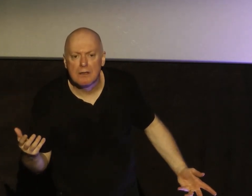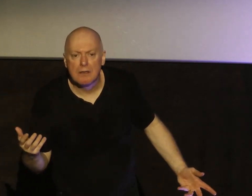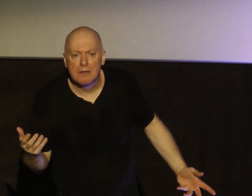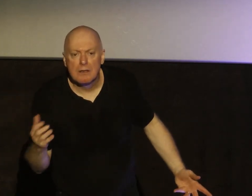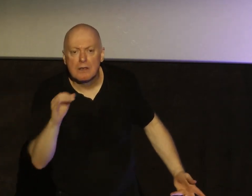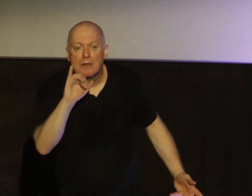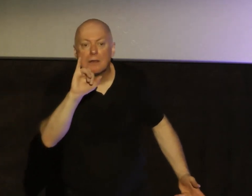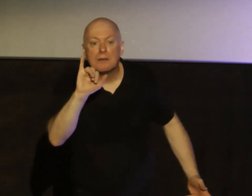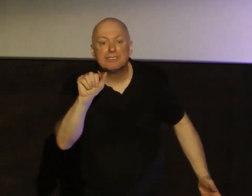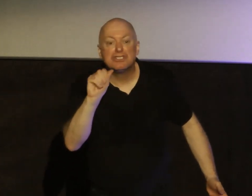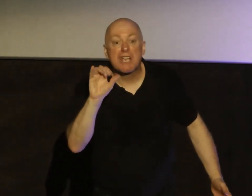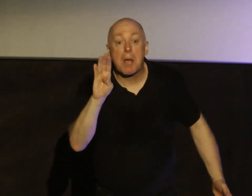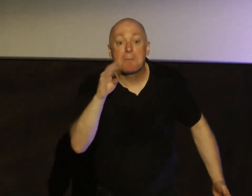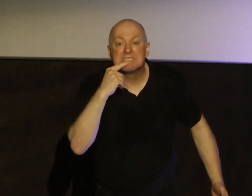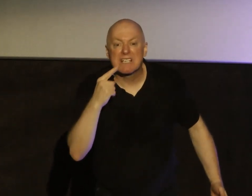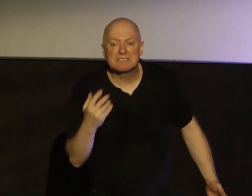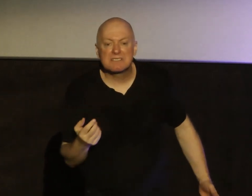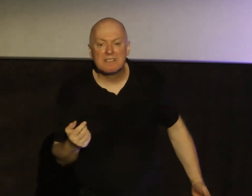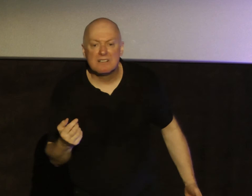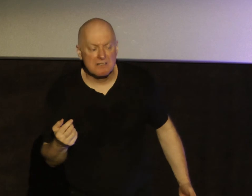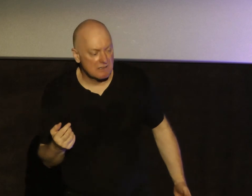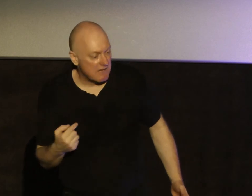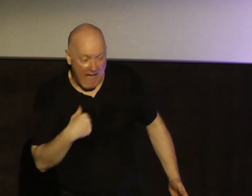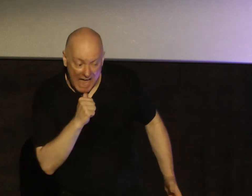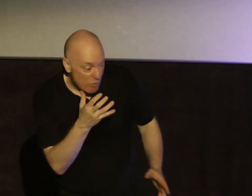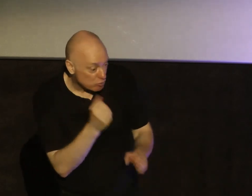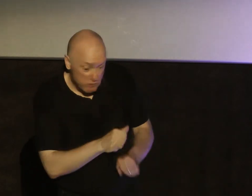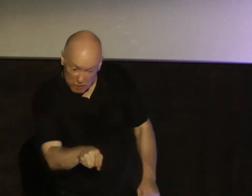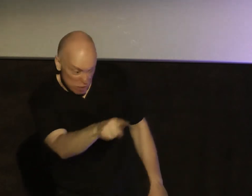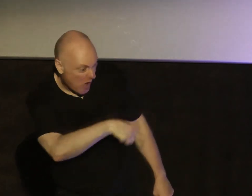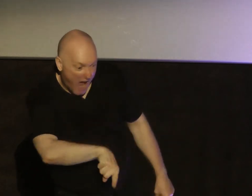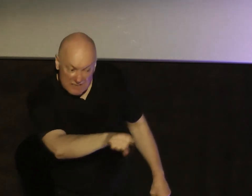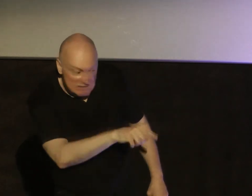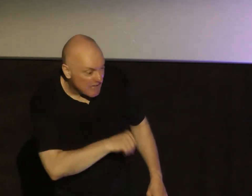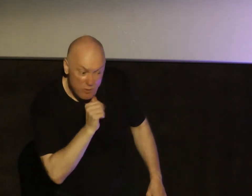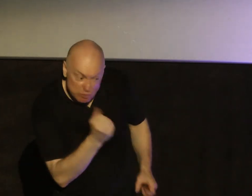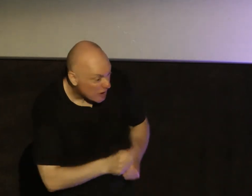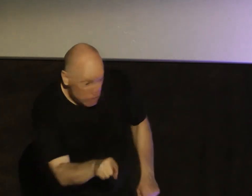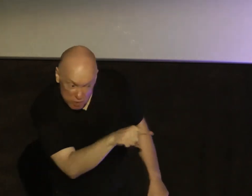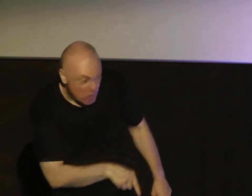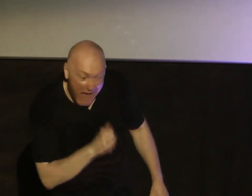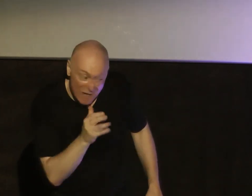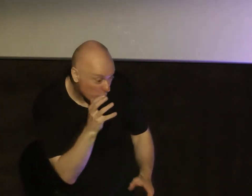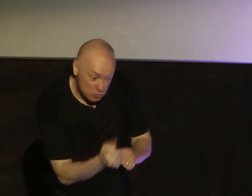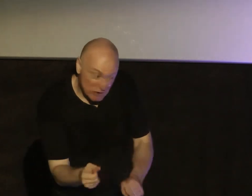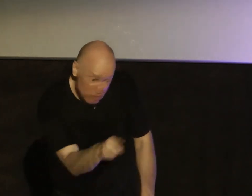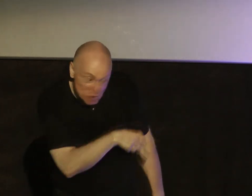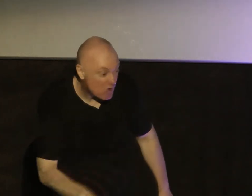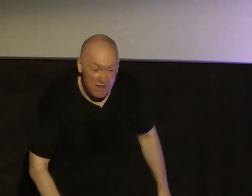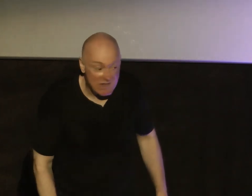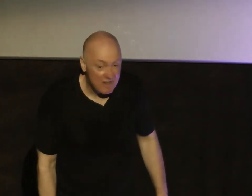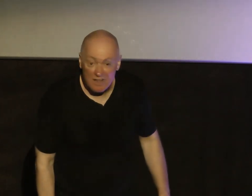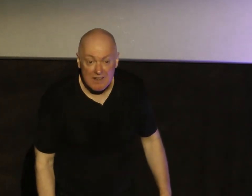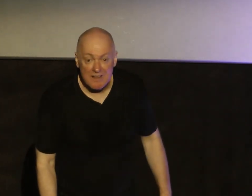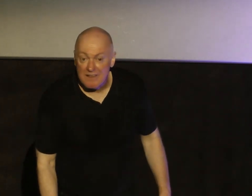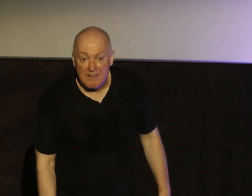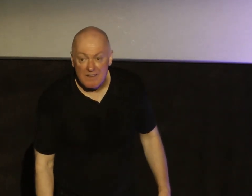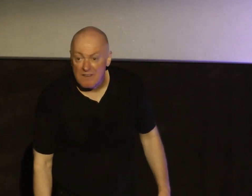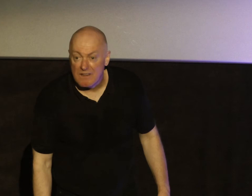Essentially, Jacob is saying, I don't trust you guys. I don't trust you. What are